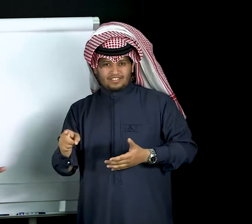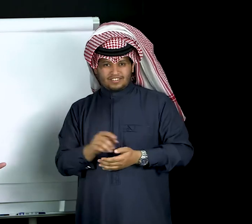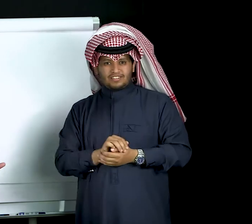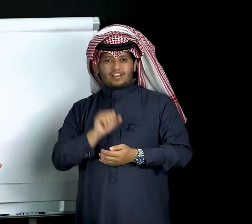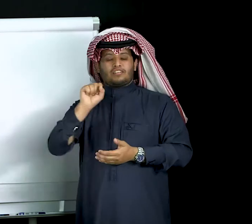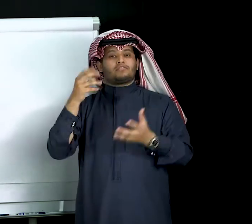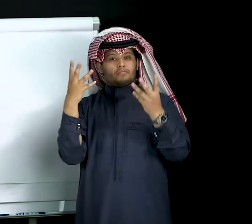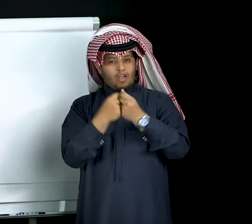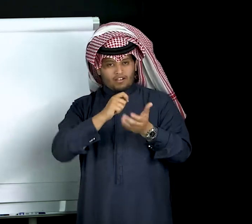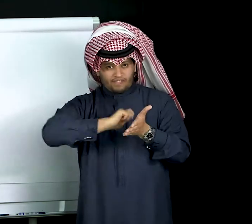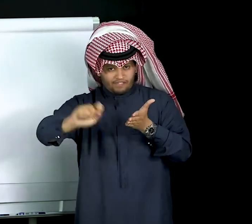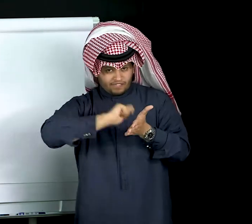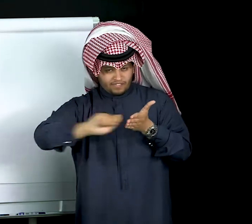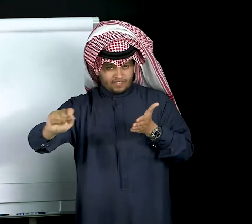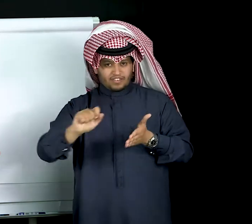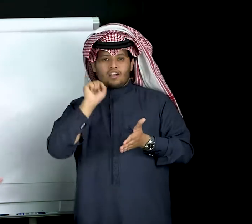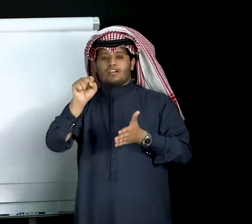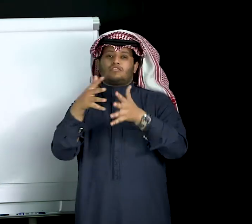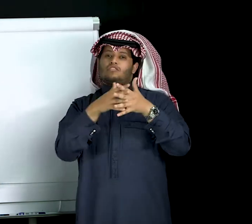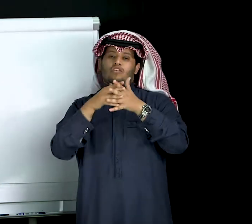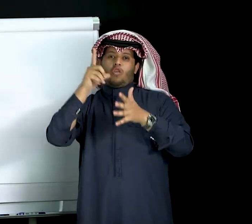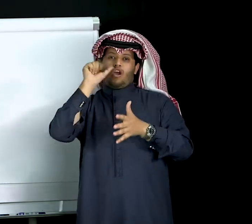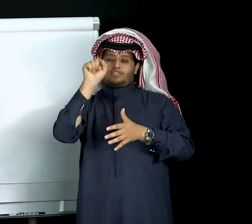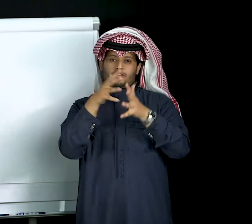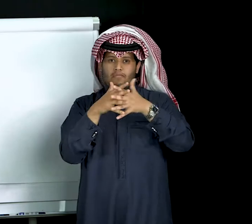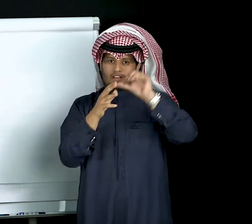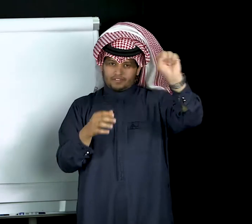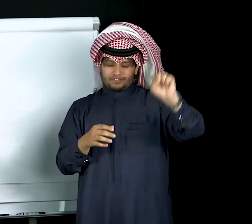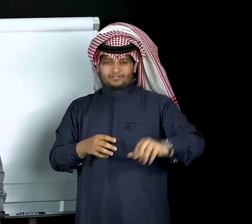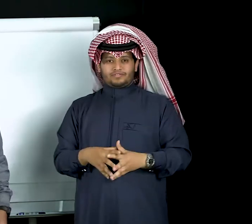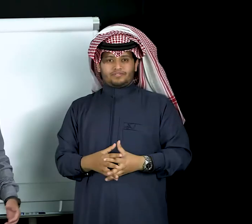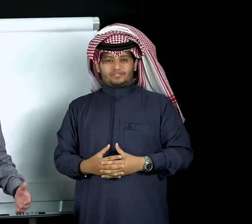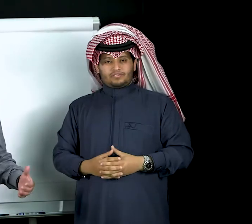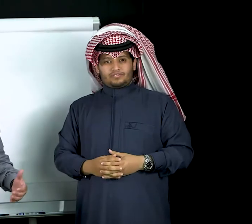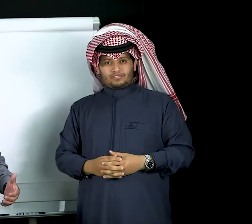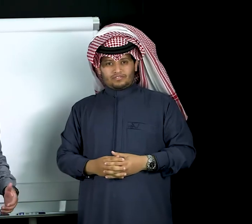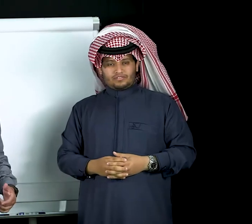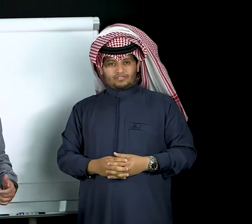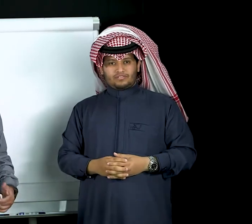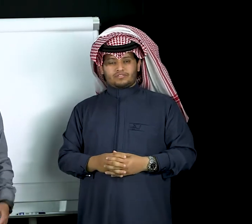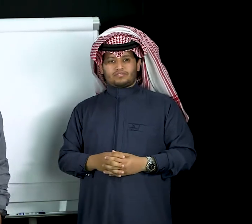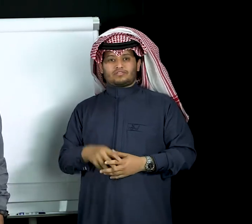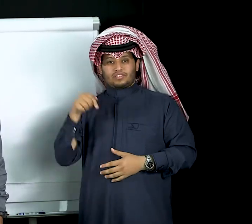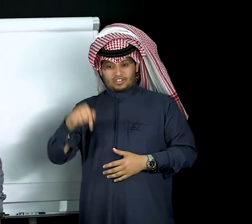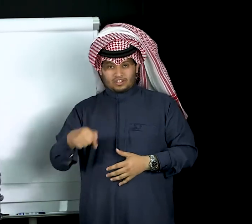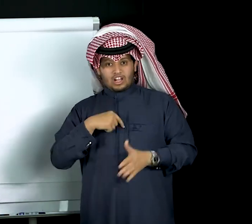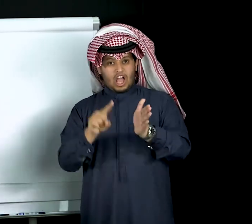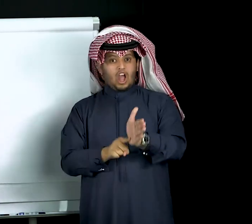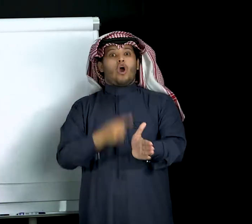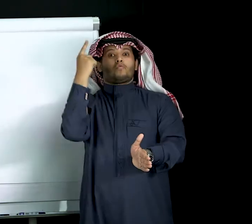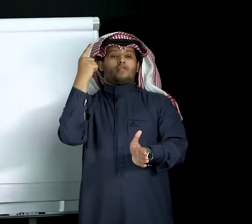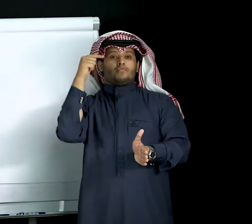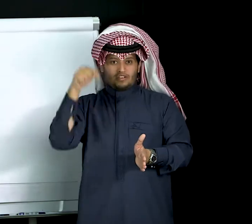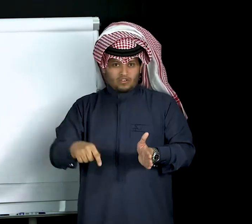how to write with the help of American Sign Language. When I met you awwal marra, first time